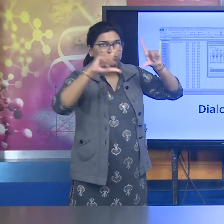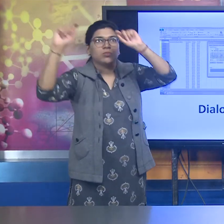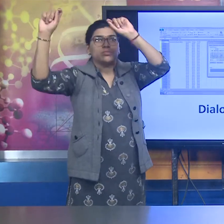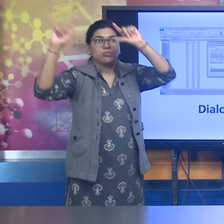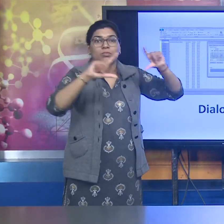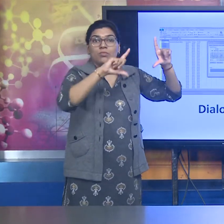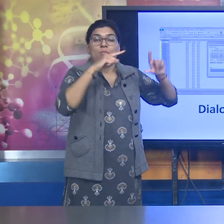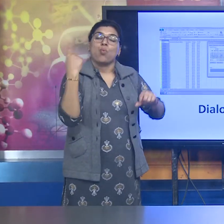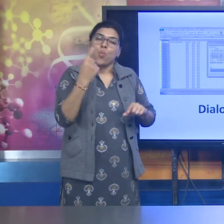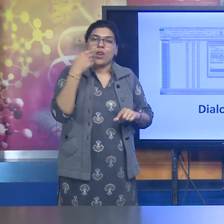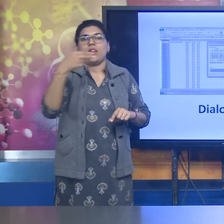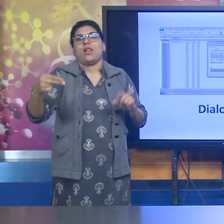which